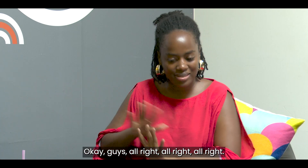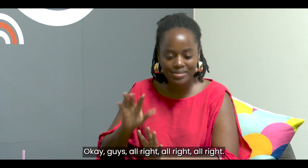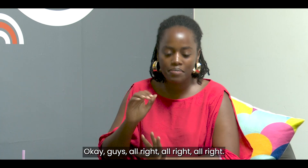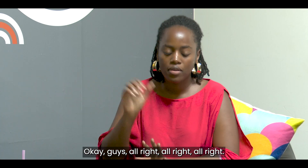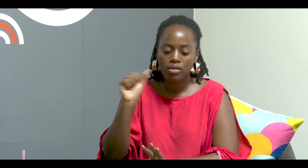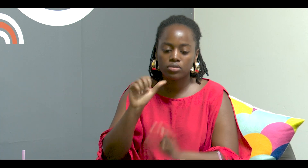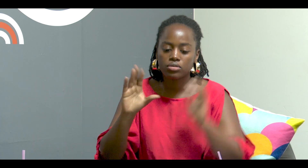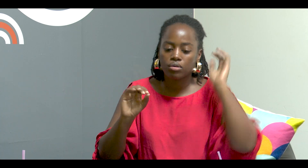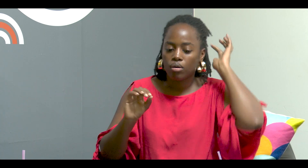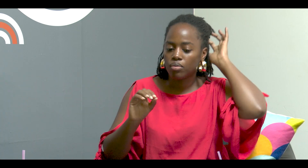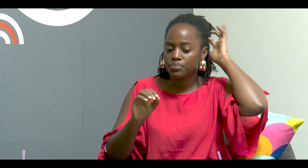right.